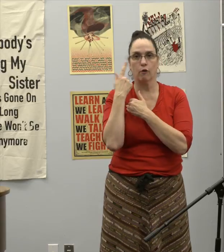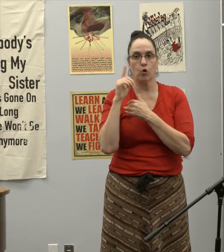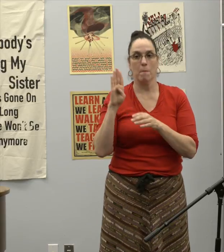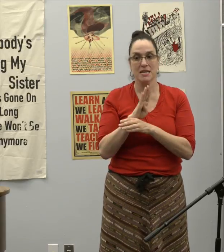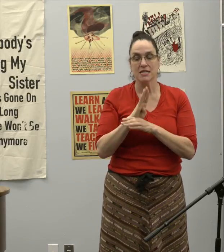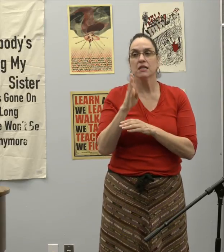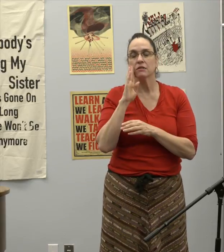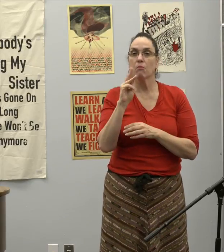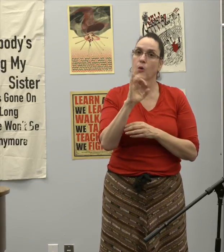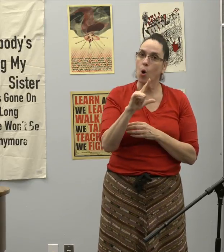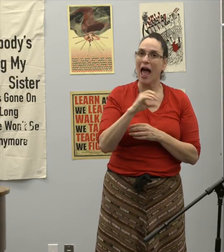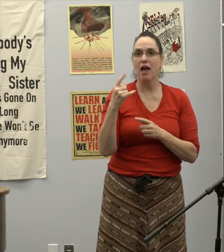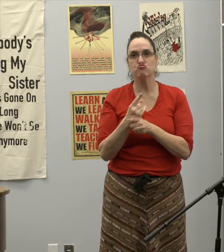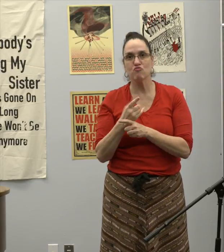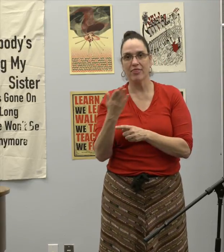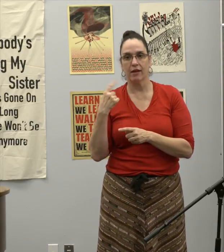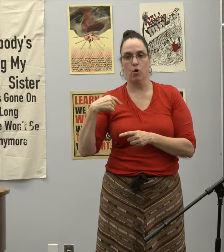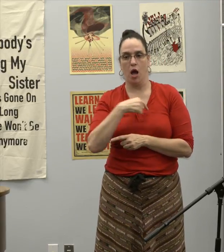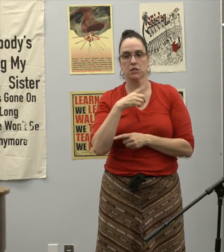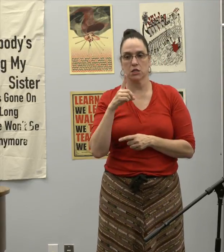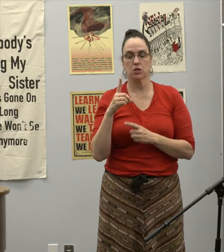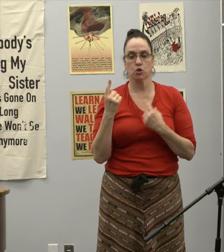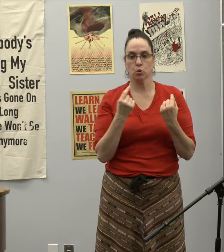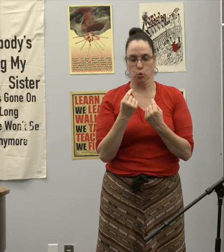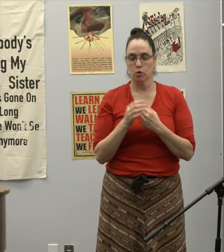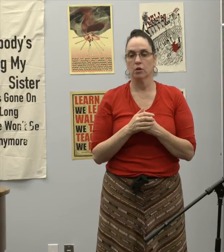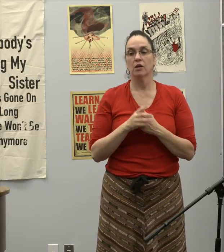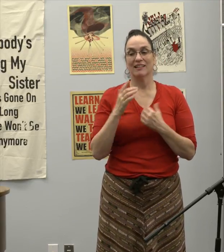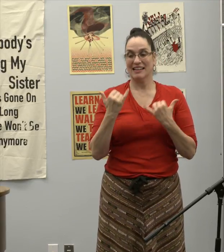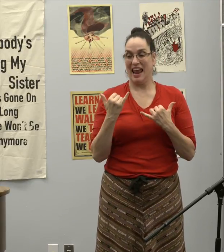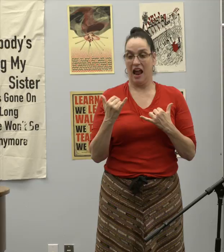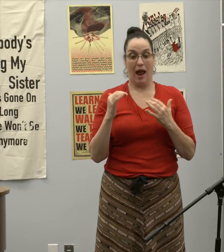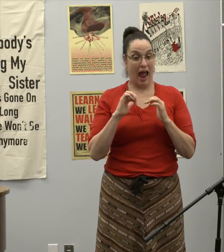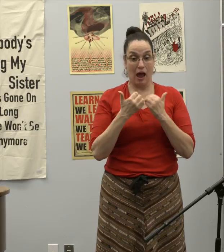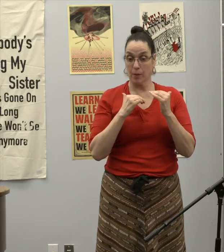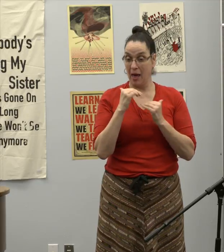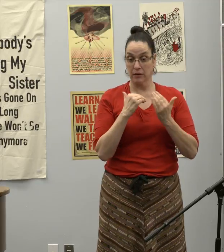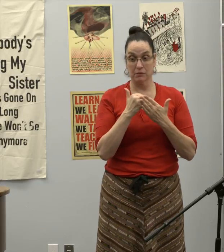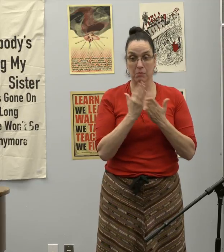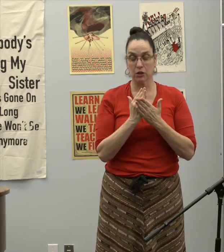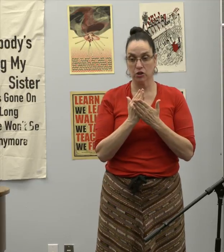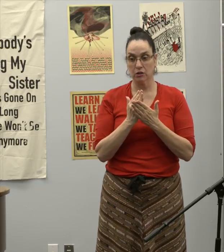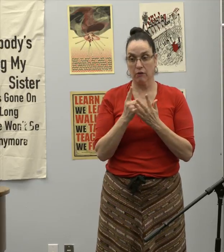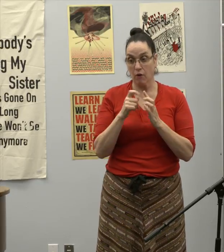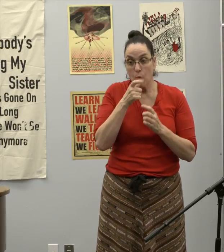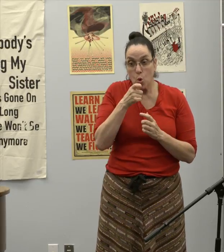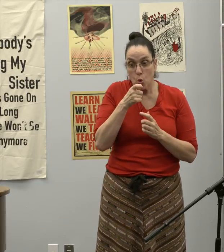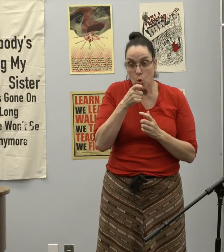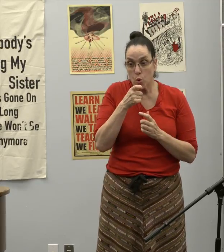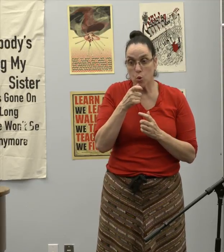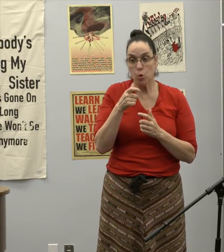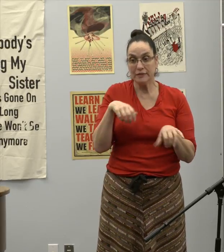moral and right thing to do. Right now, we're balancing the budget on the backs of the working poor. Okay, that